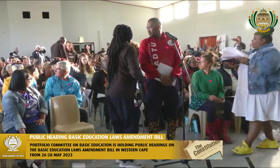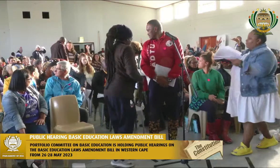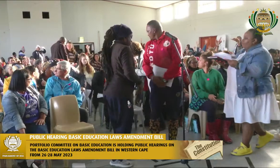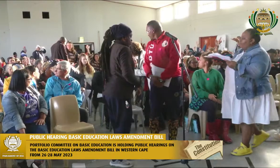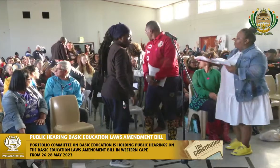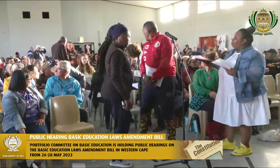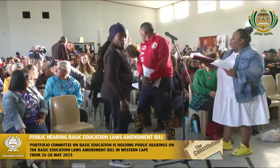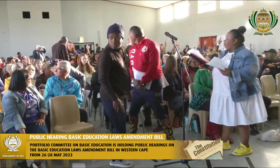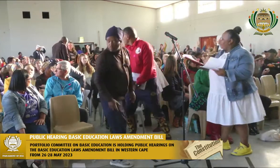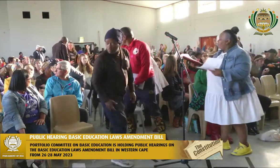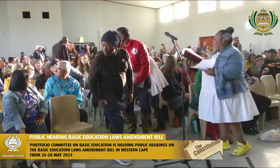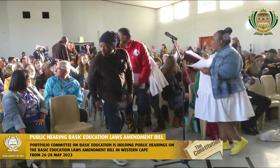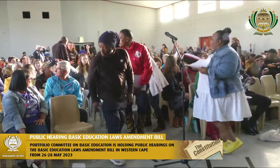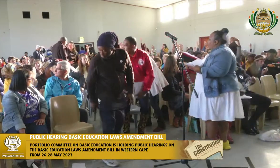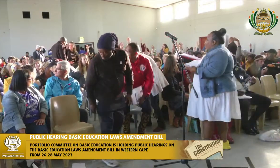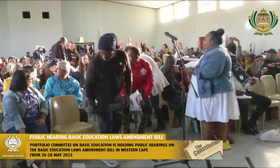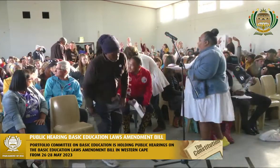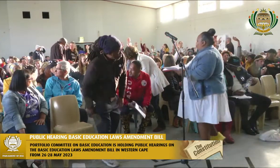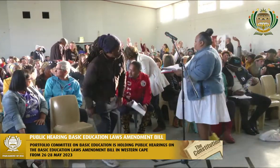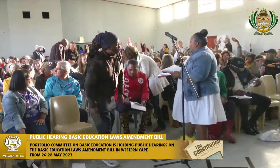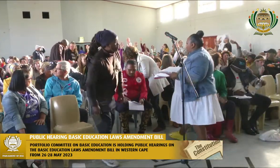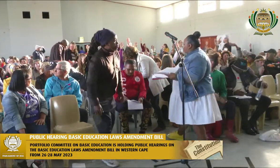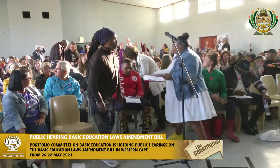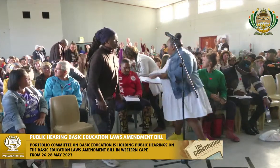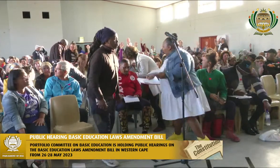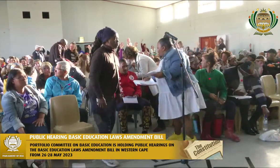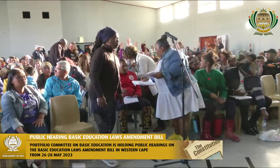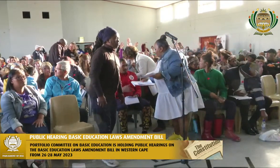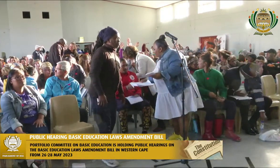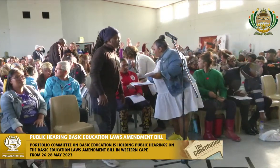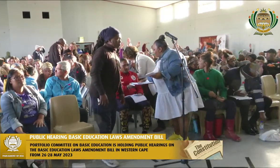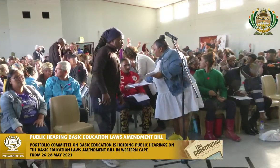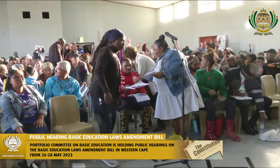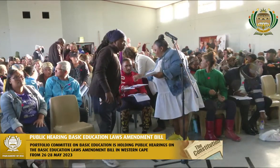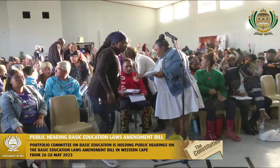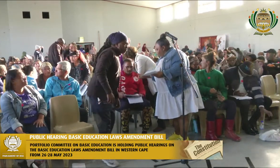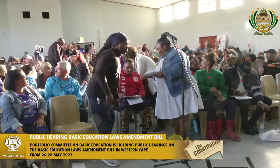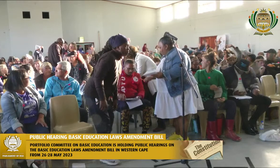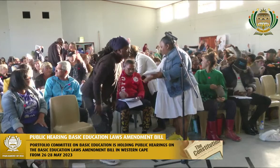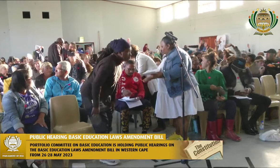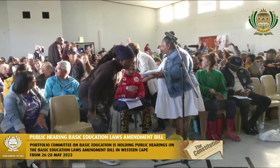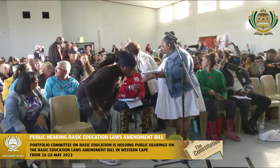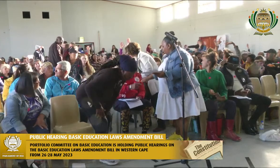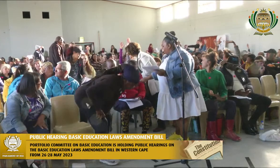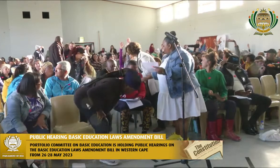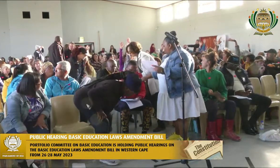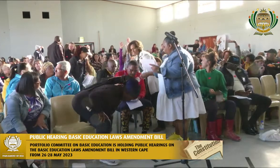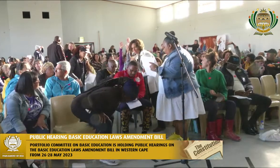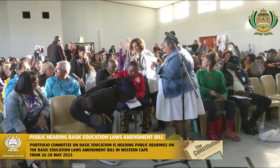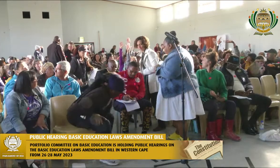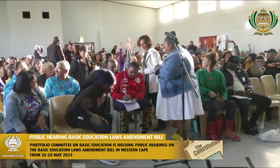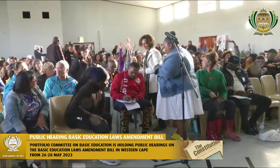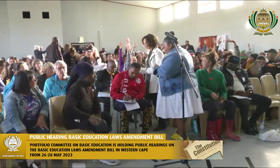There is a child, I'm not sure if you're a child, but with white, yes.